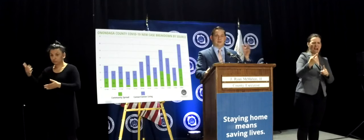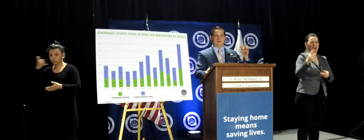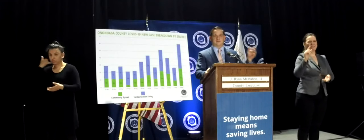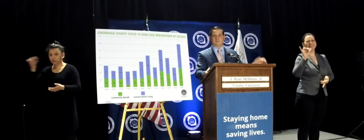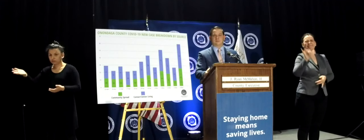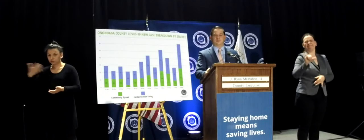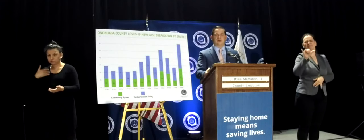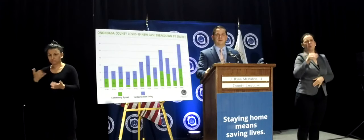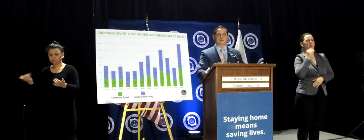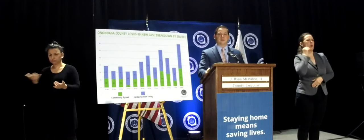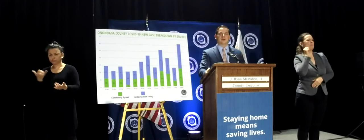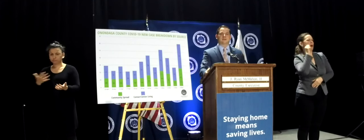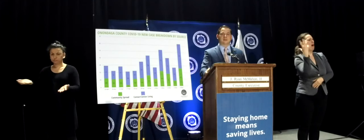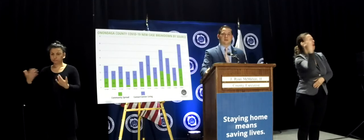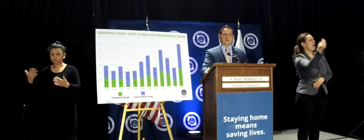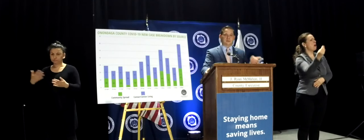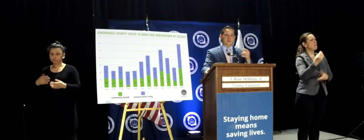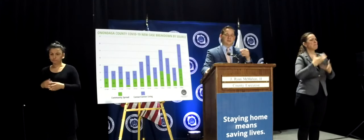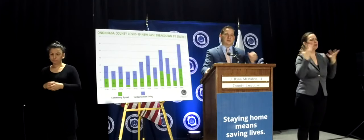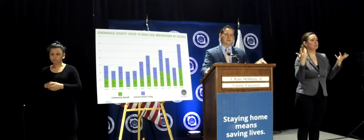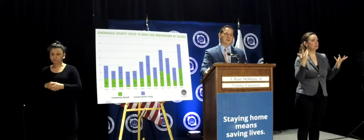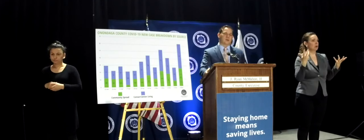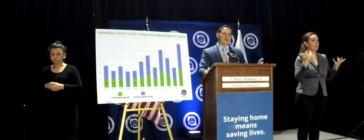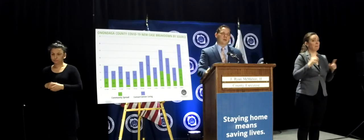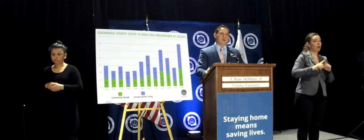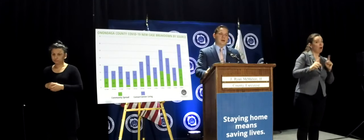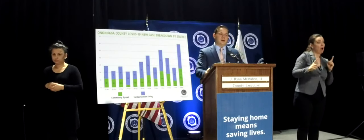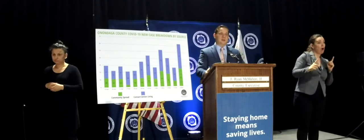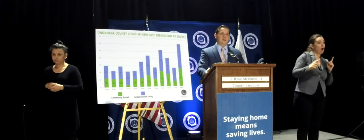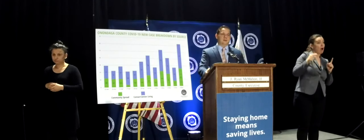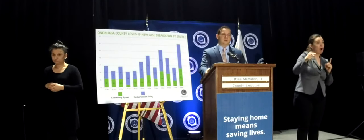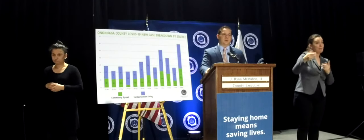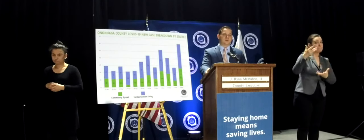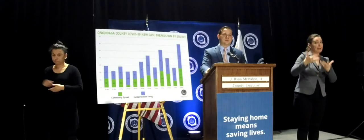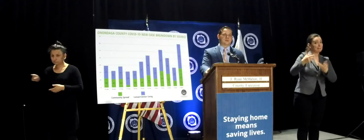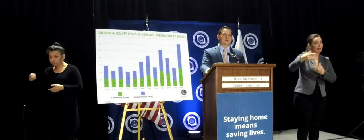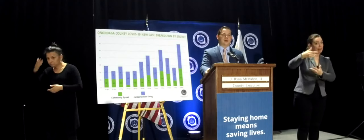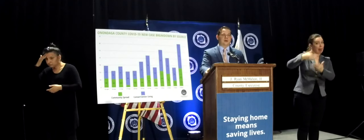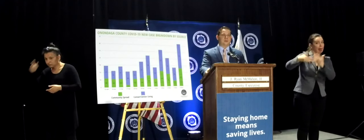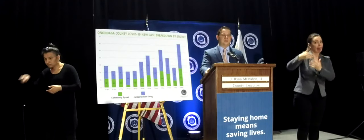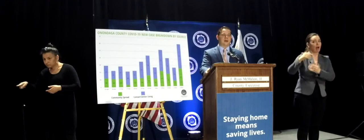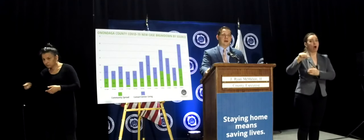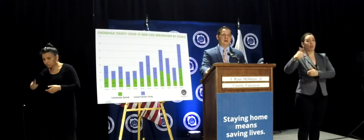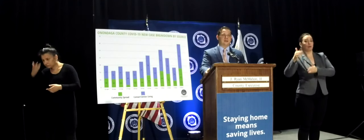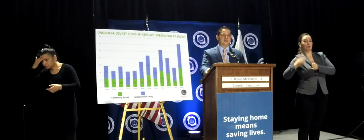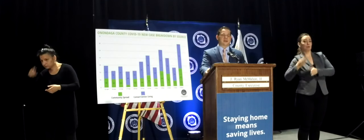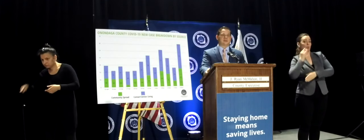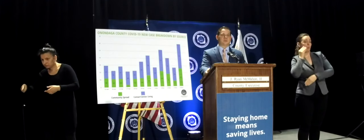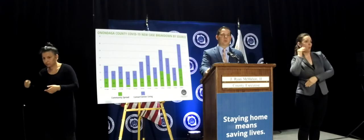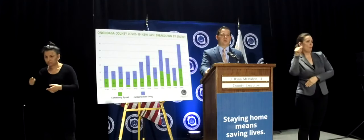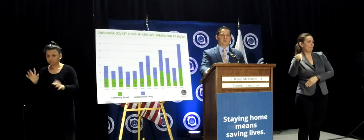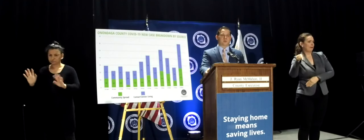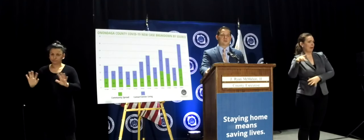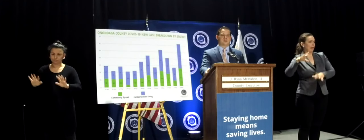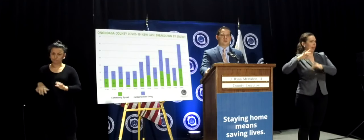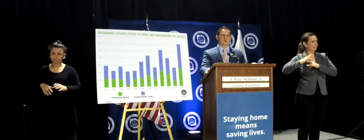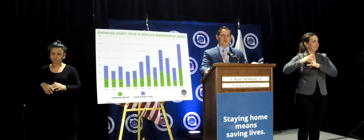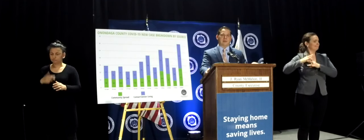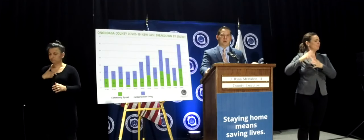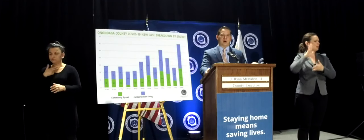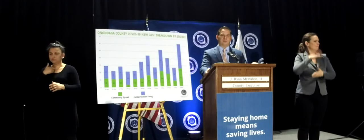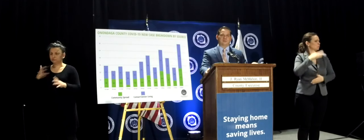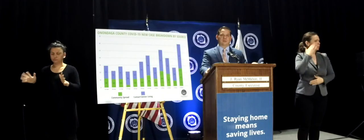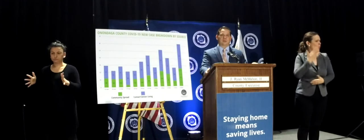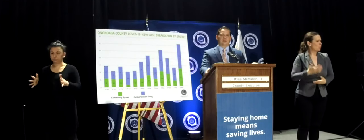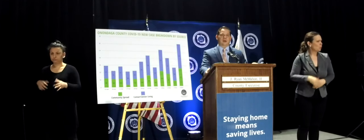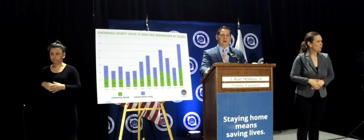had it. And then 3-5 days later, they get sick. And then you get sick. So the risk is still there. I think at some point the risk is going to